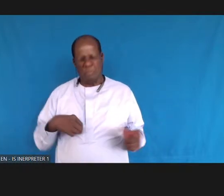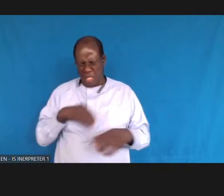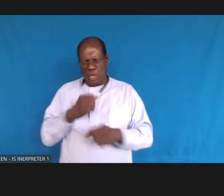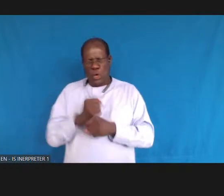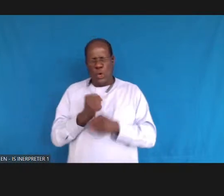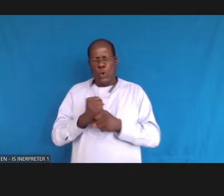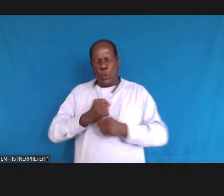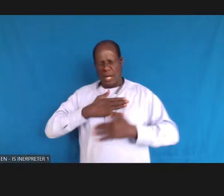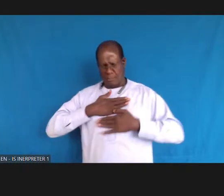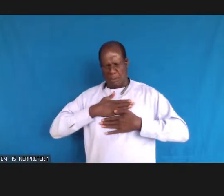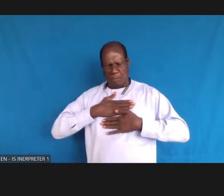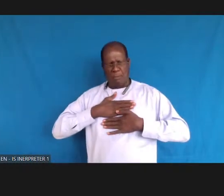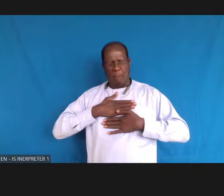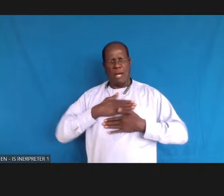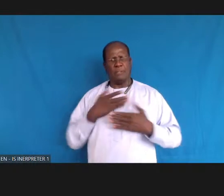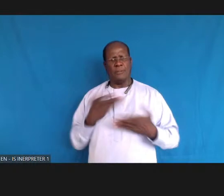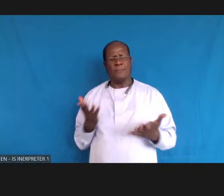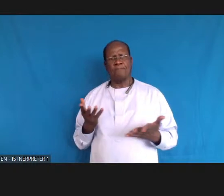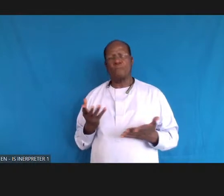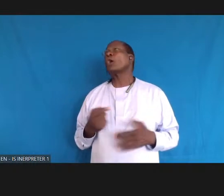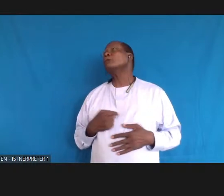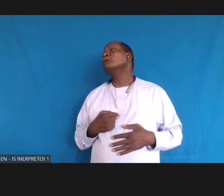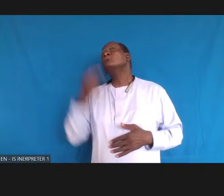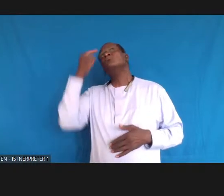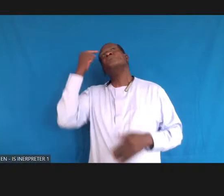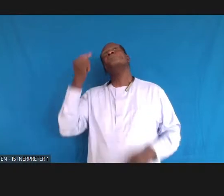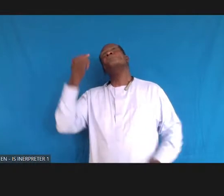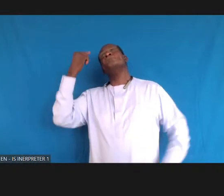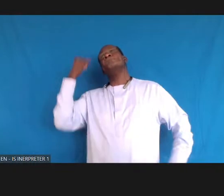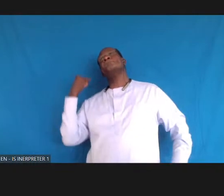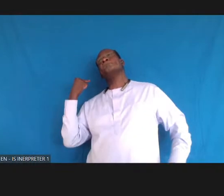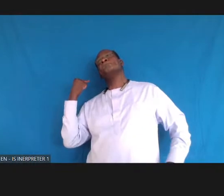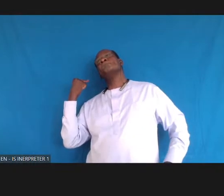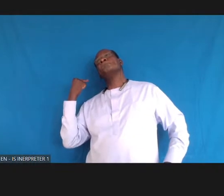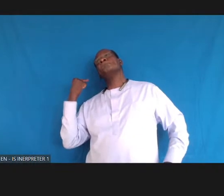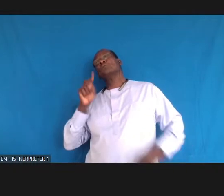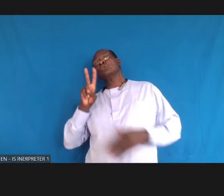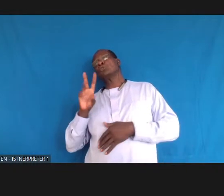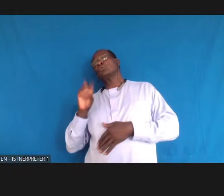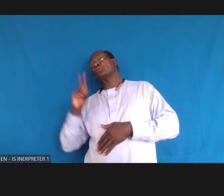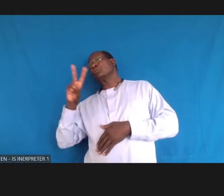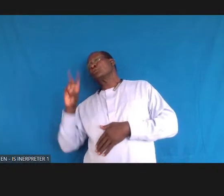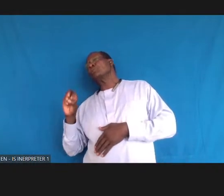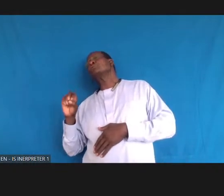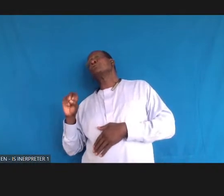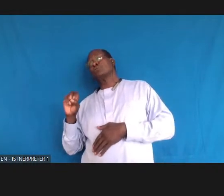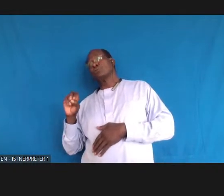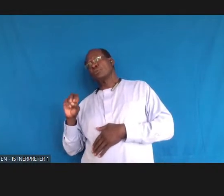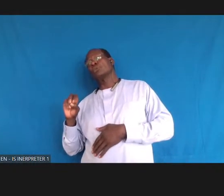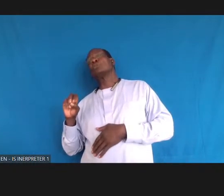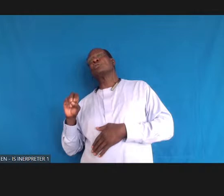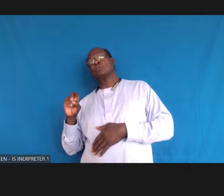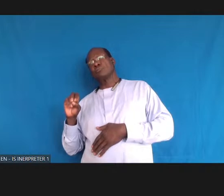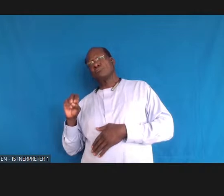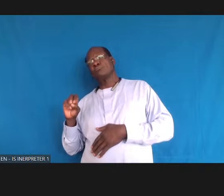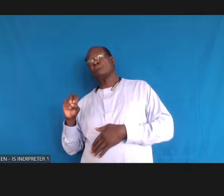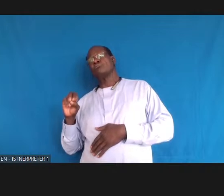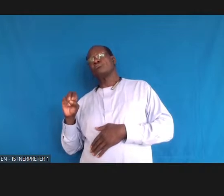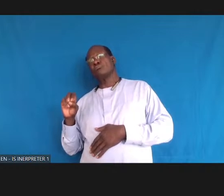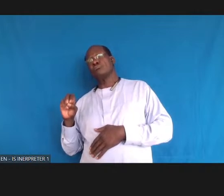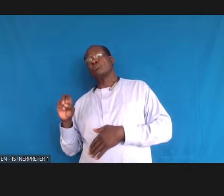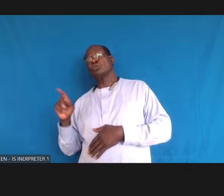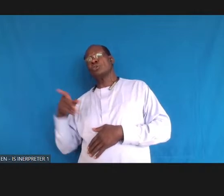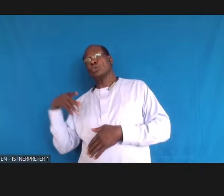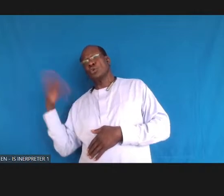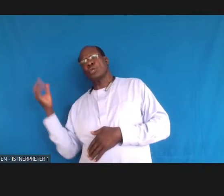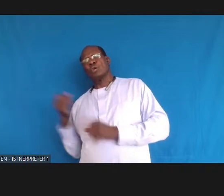So I could remember in 2020, we had we had an advocacy project